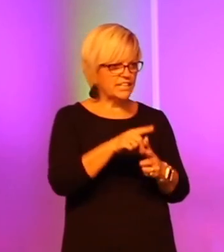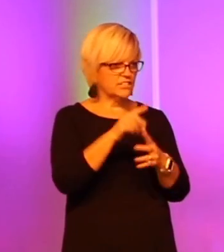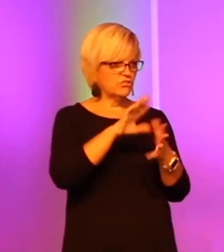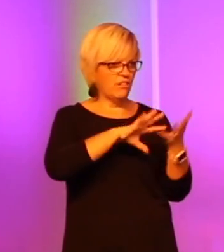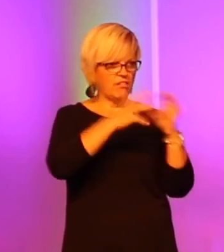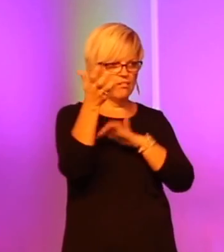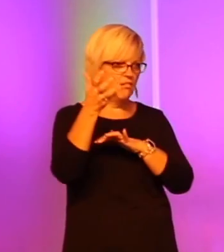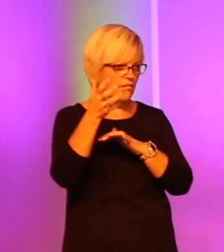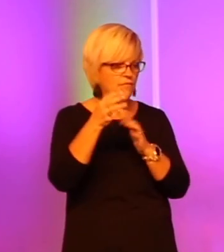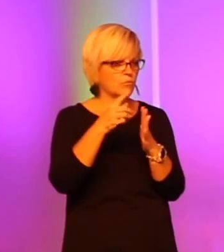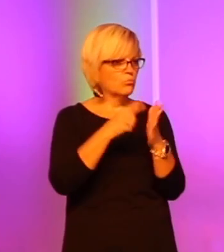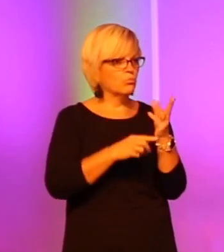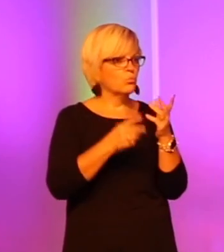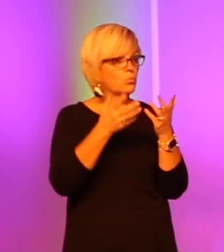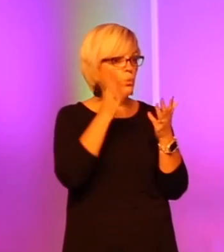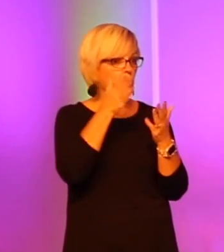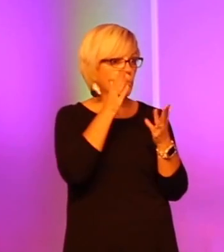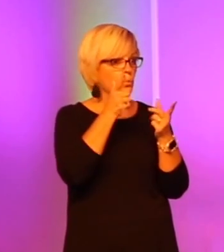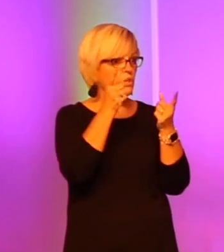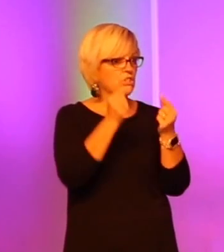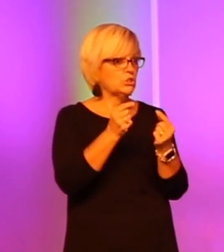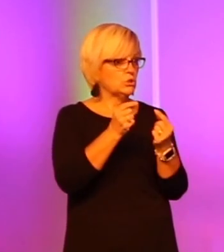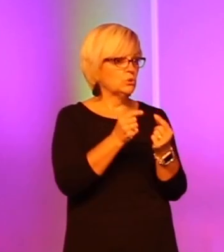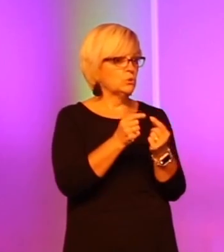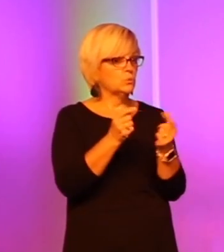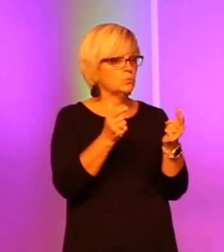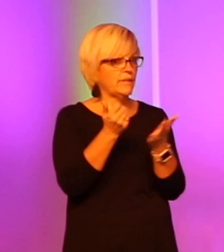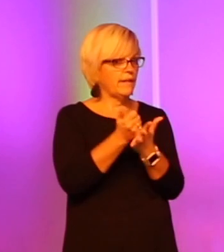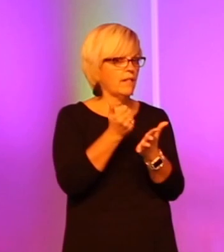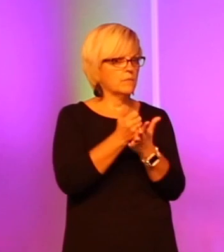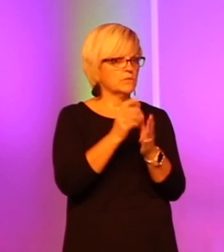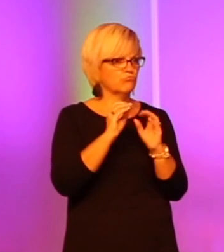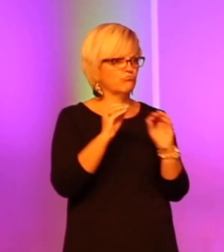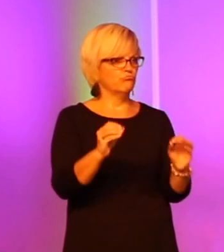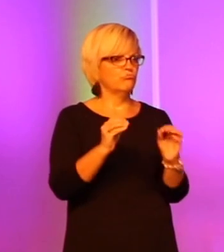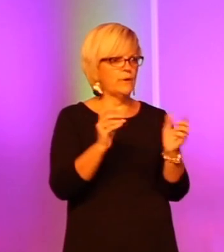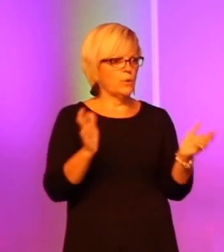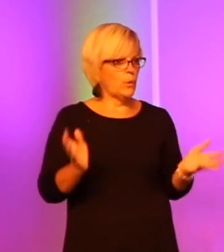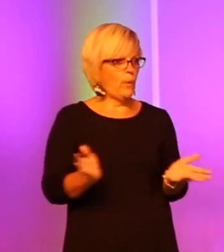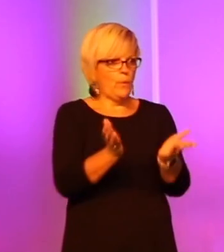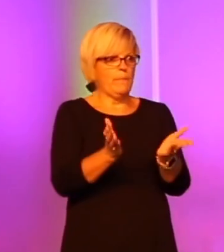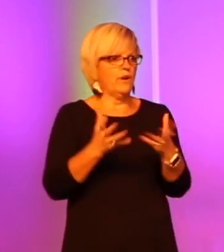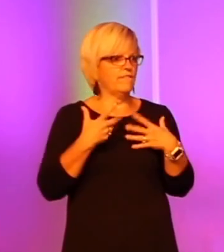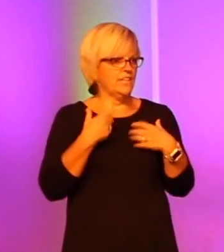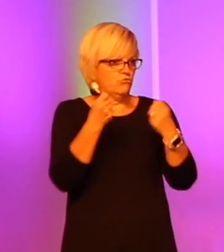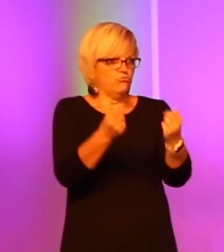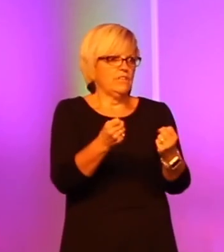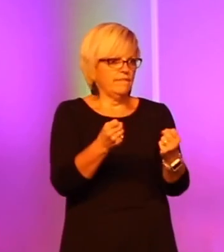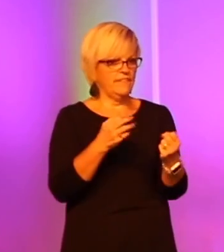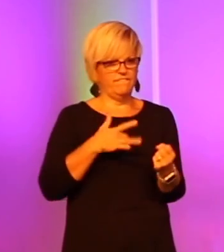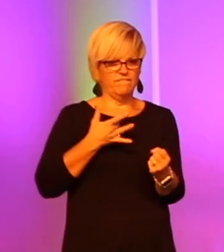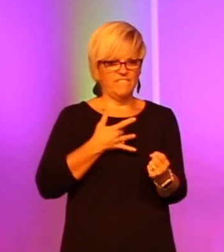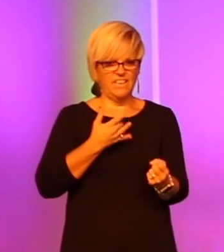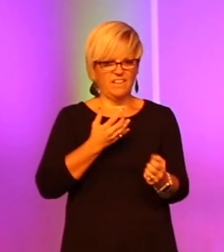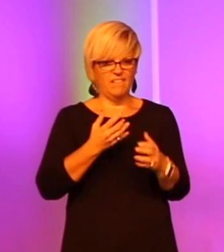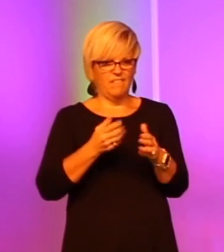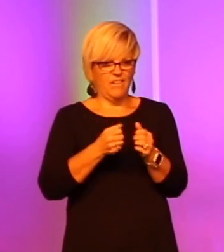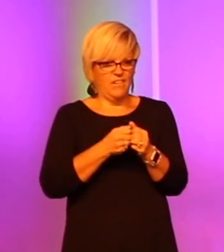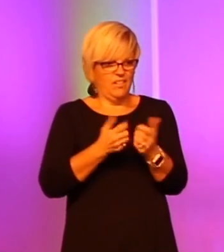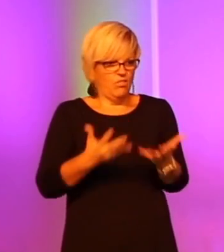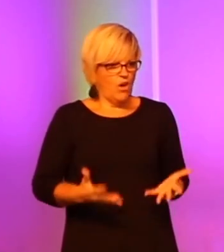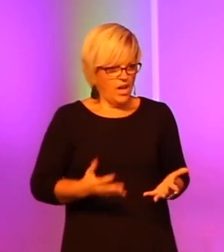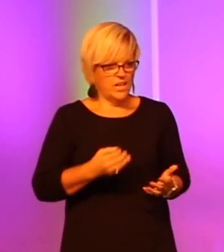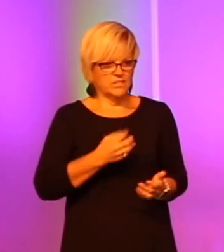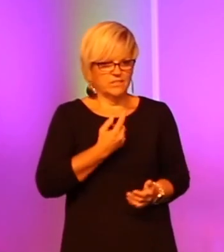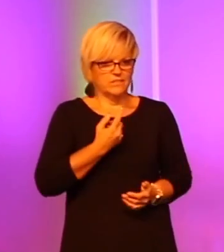that slowly keeps us from being motivated to recover. We feel so lost. We feel so out of it.